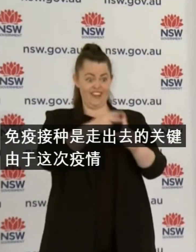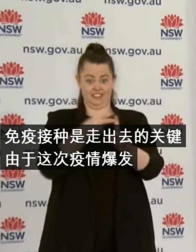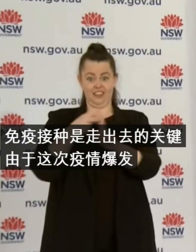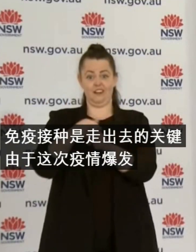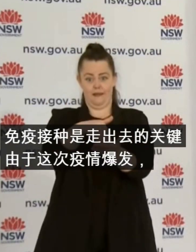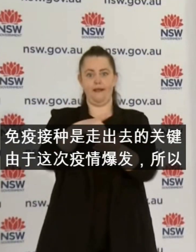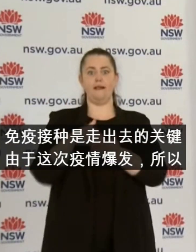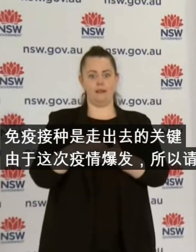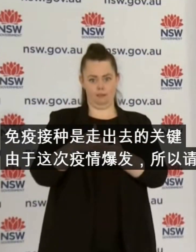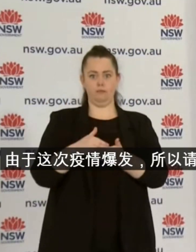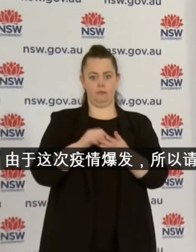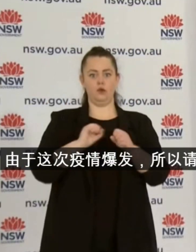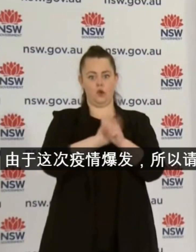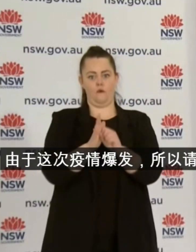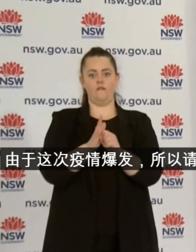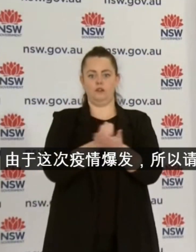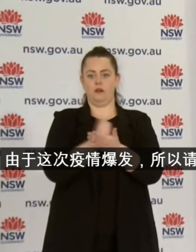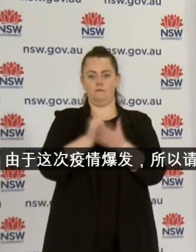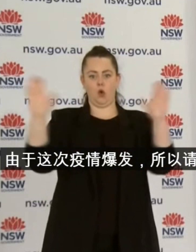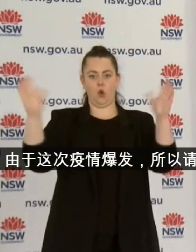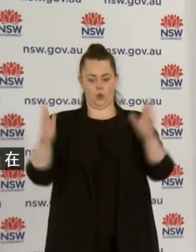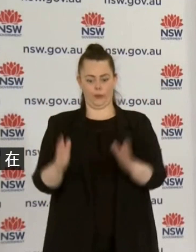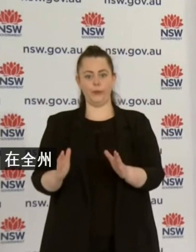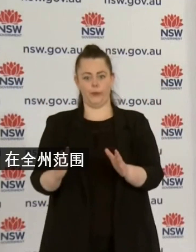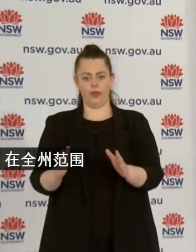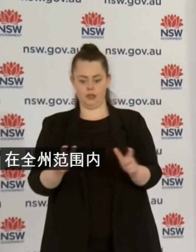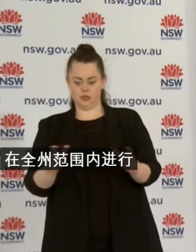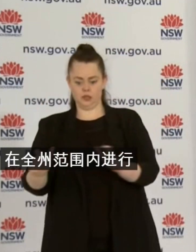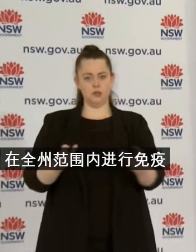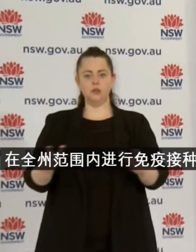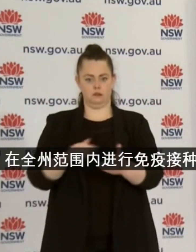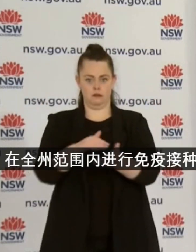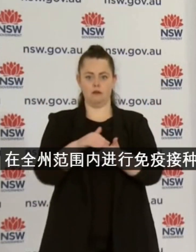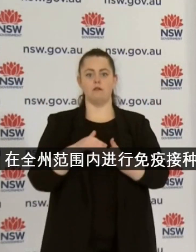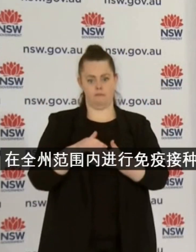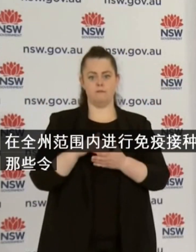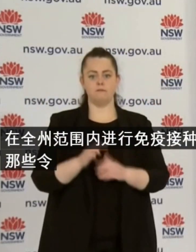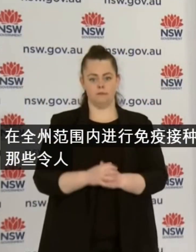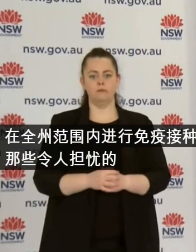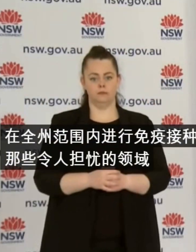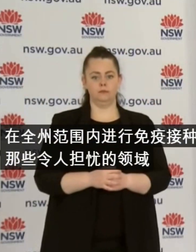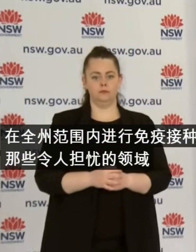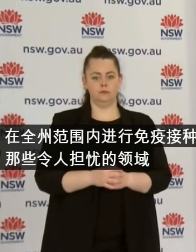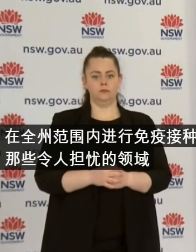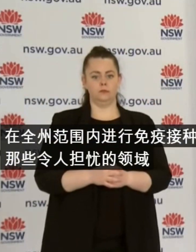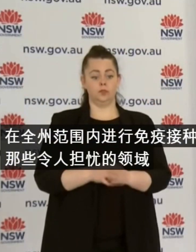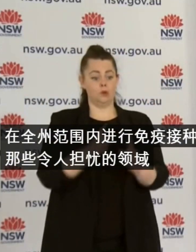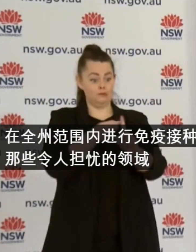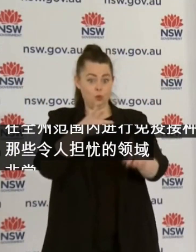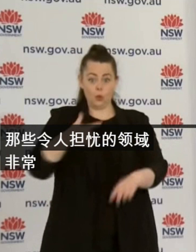outbreak. So please come forward for immunisation across the state, but particularly in those areas of